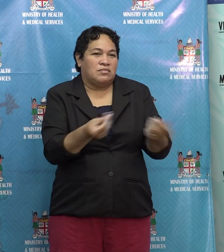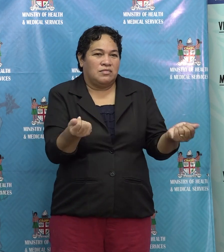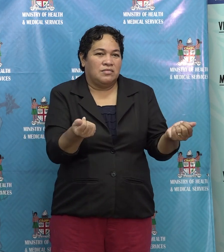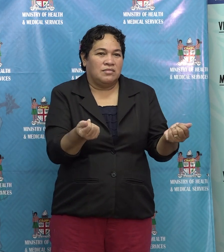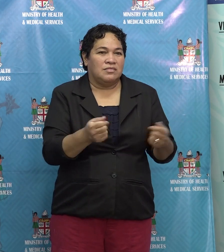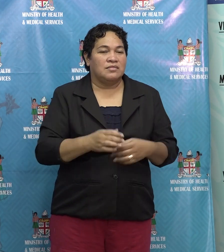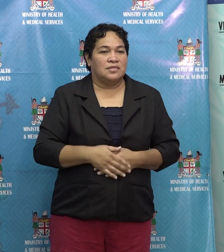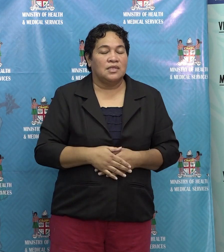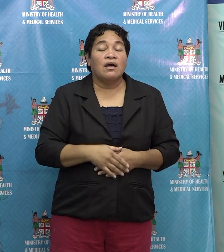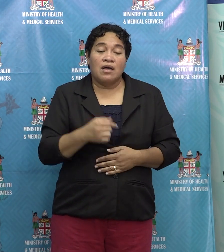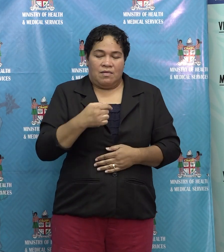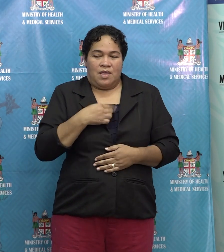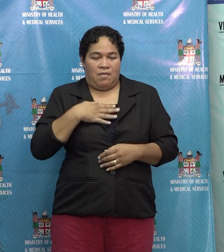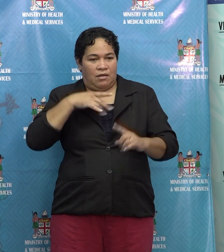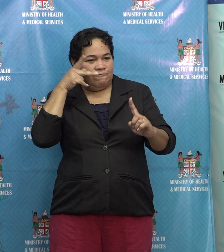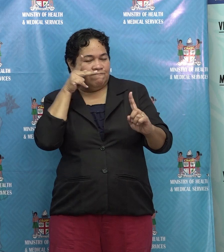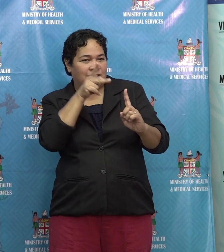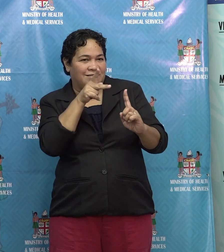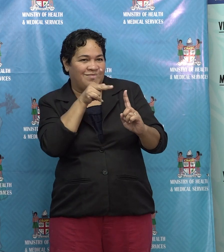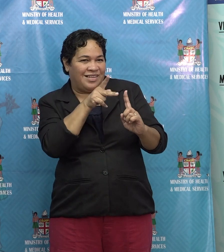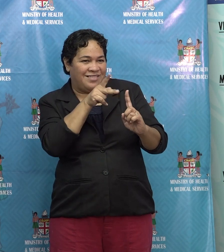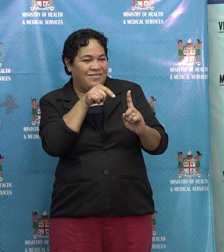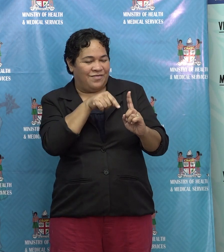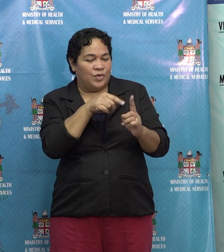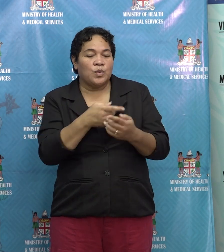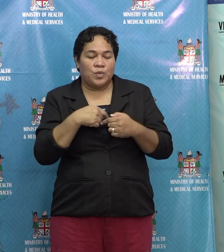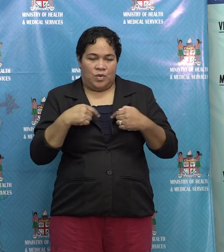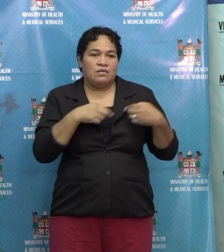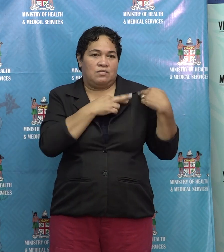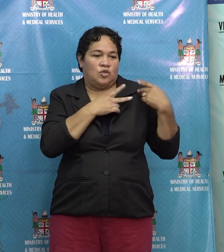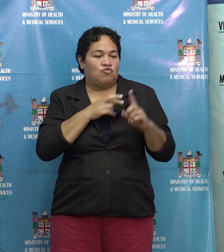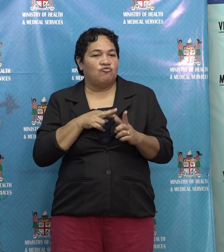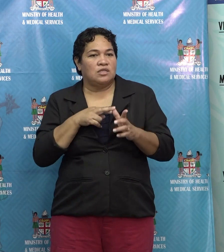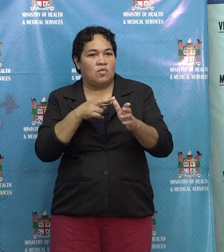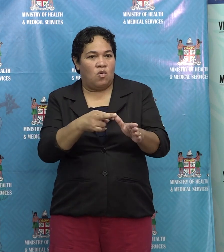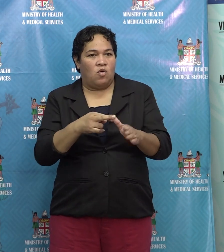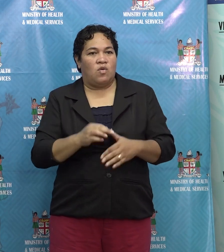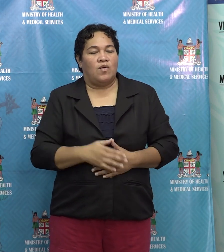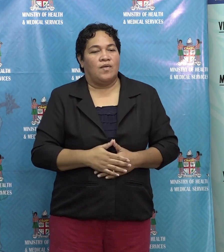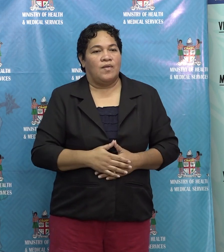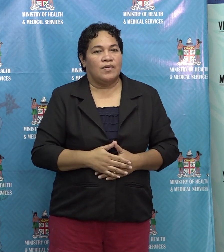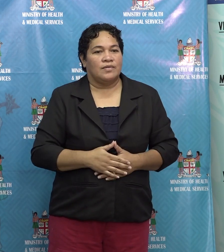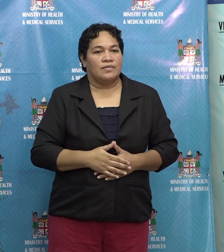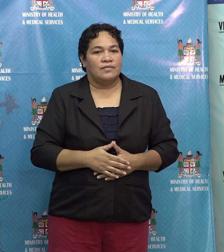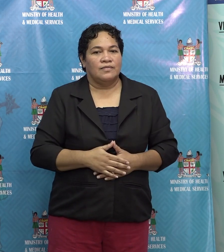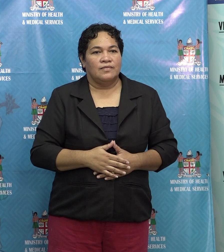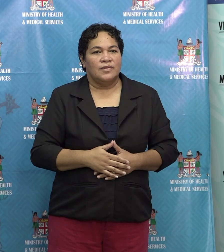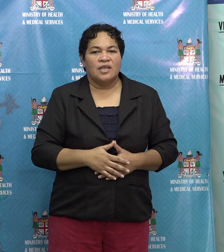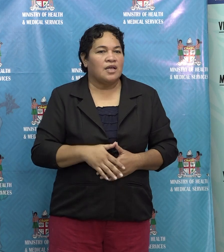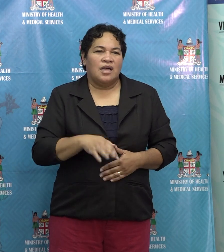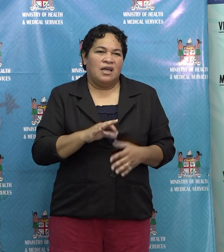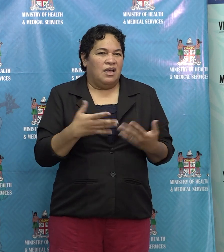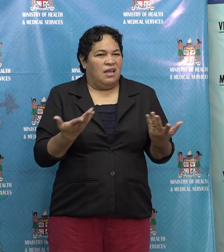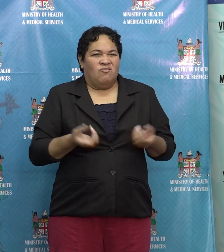be, that's the way I see it. We will just have to respond to it. There's probably not much point